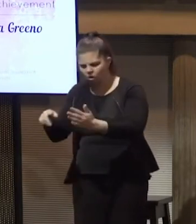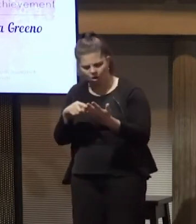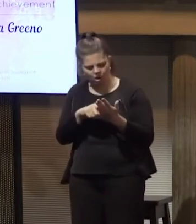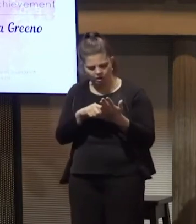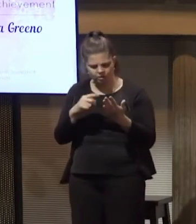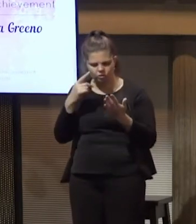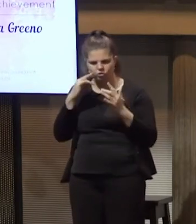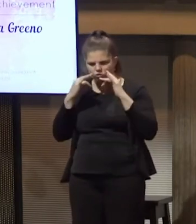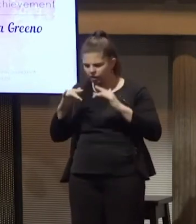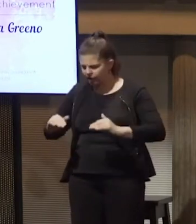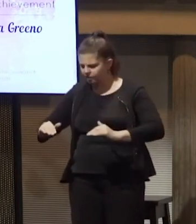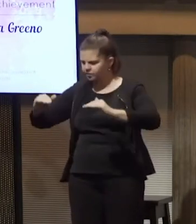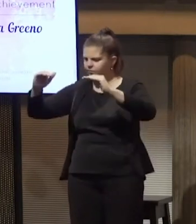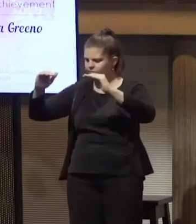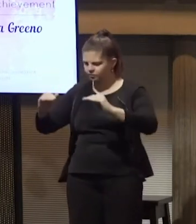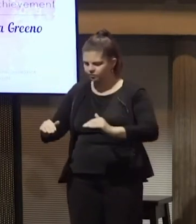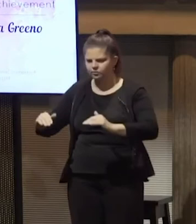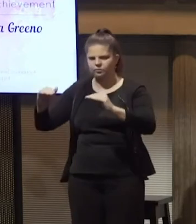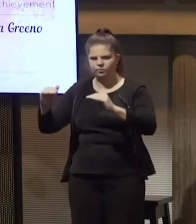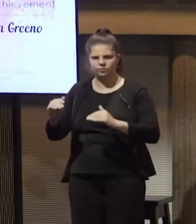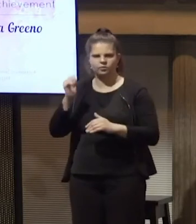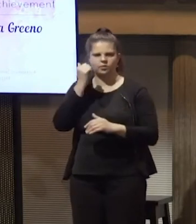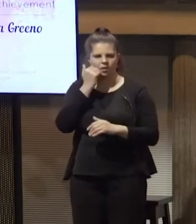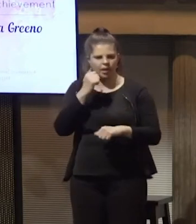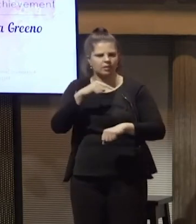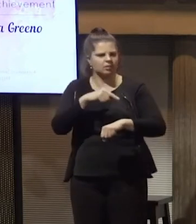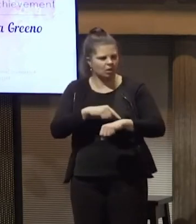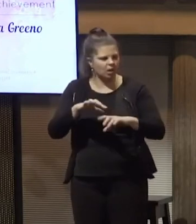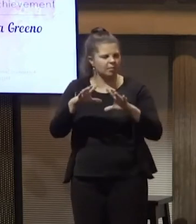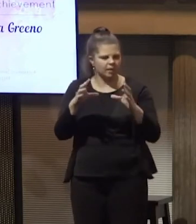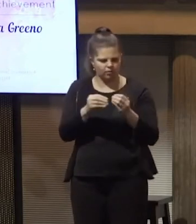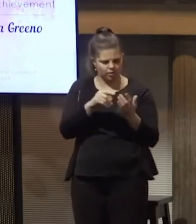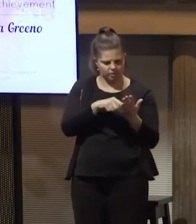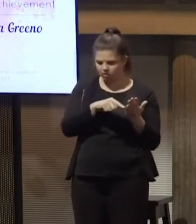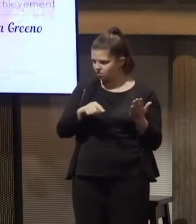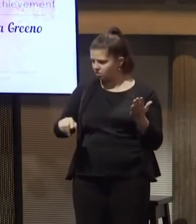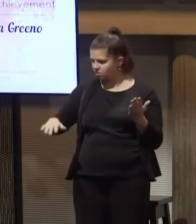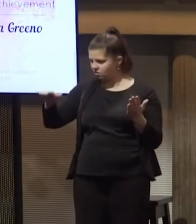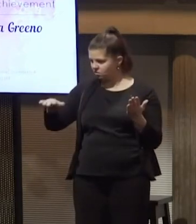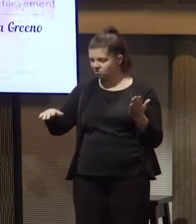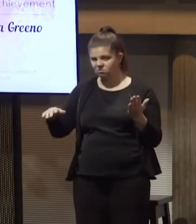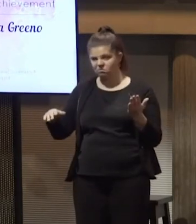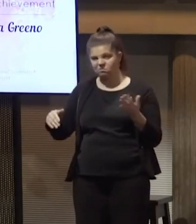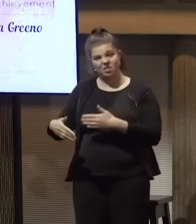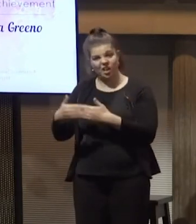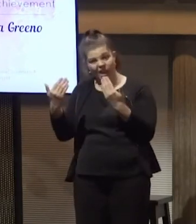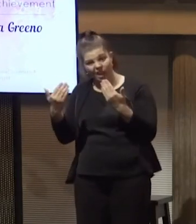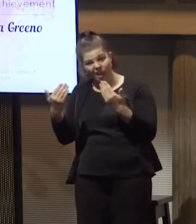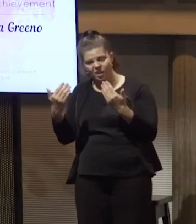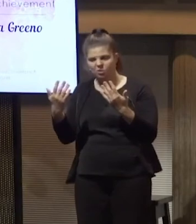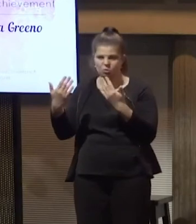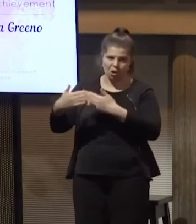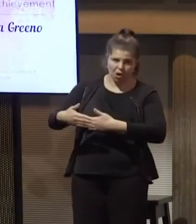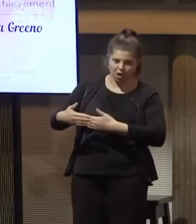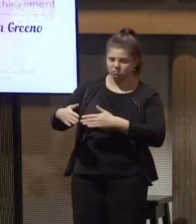the sea level, the low tides, the date, the time, whether those tides are during the day, how low the tides